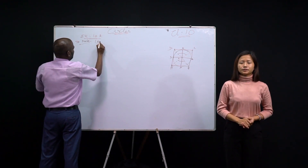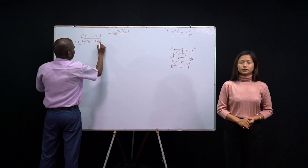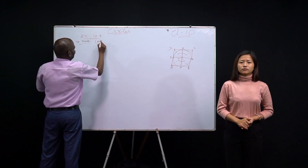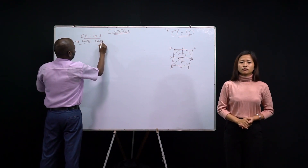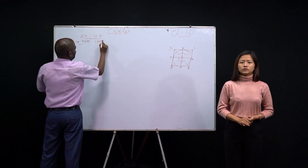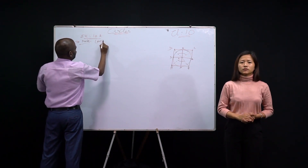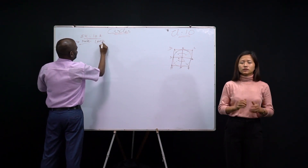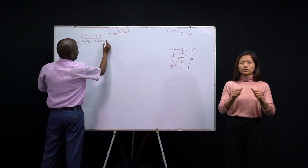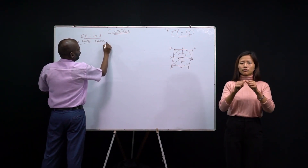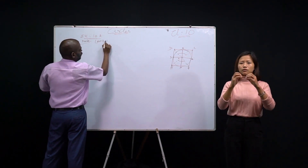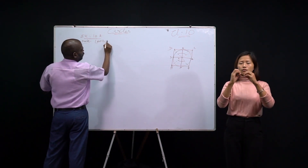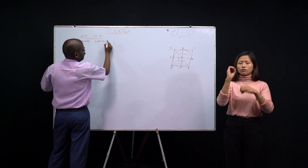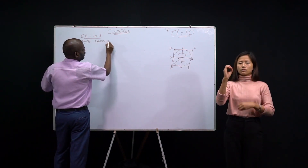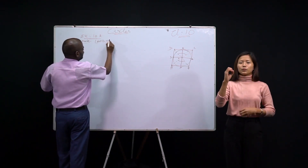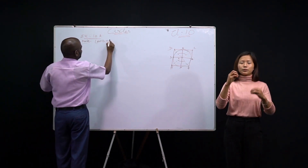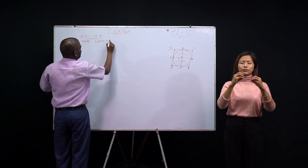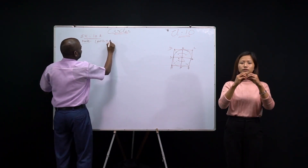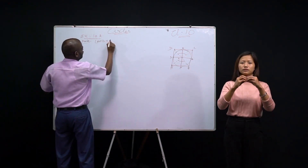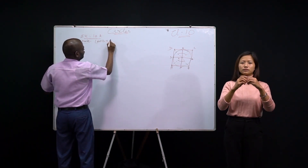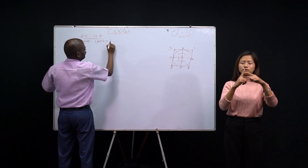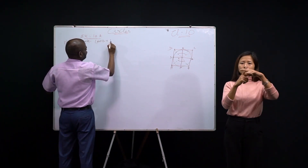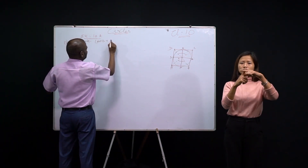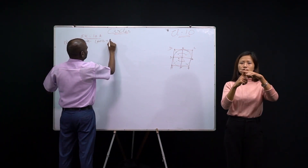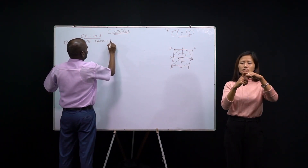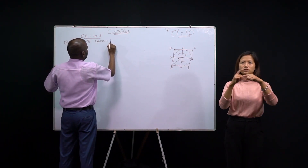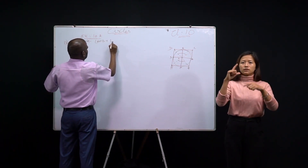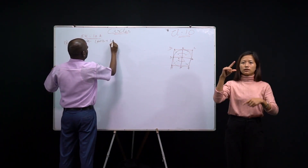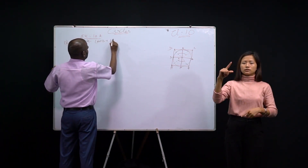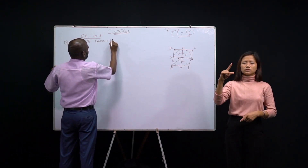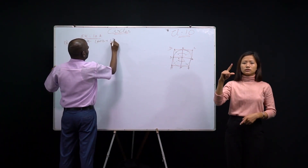Angle AOB plus angle